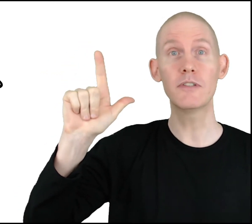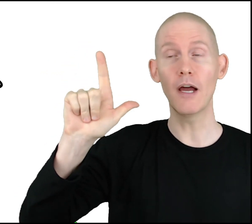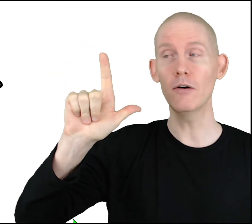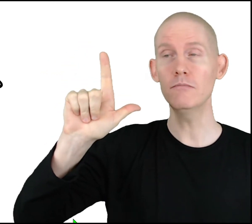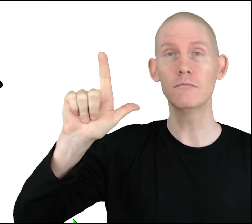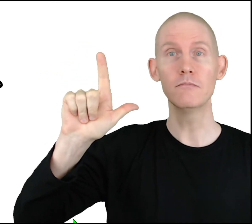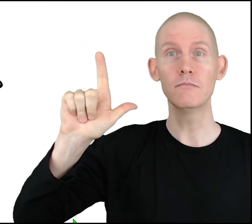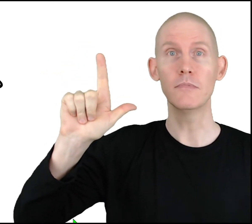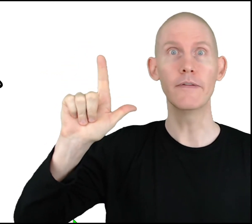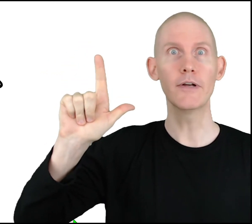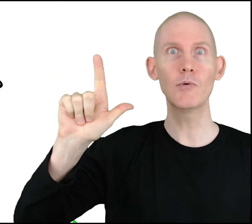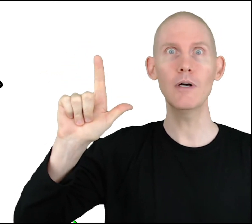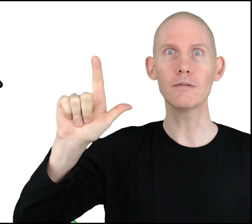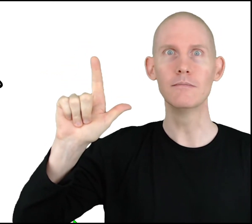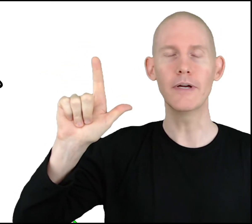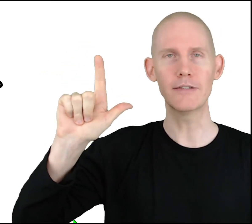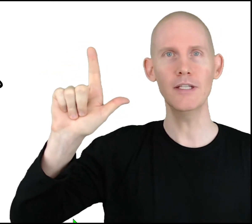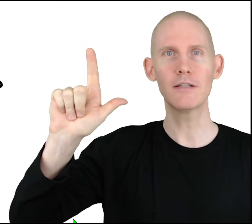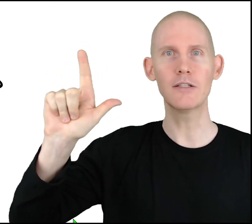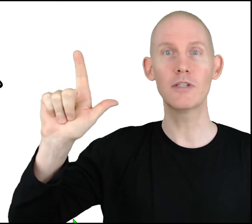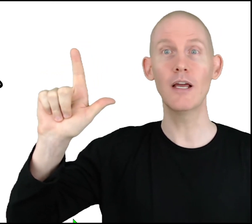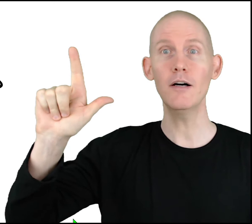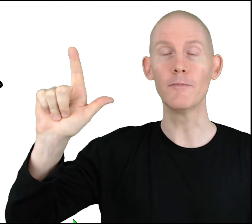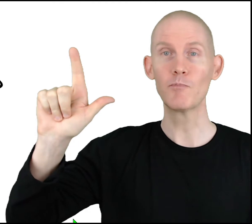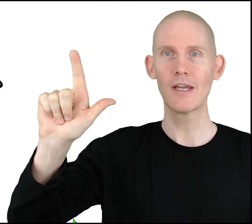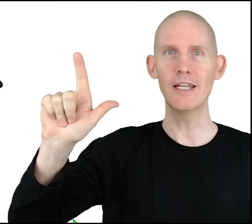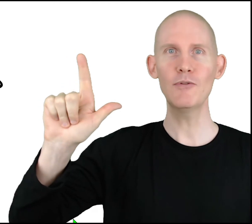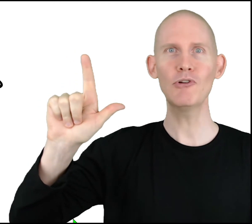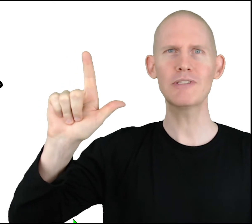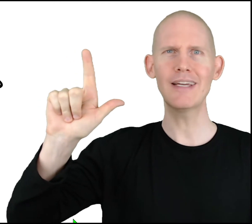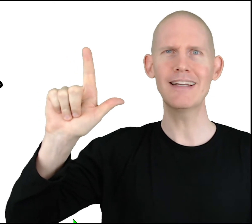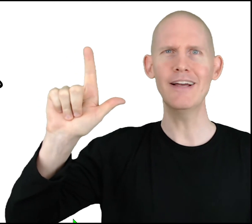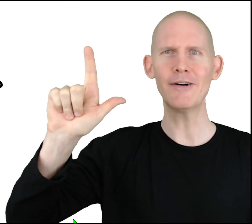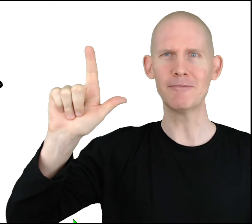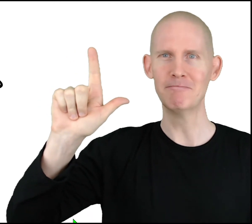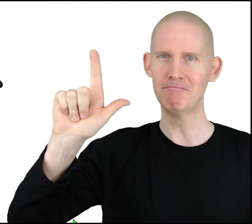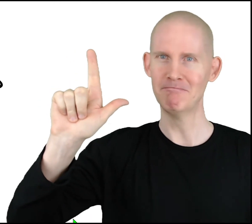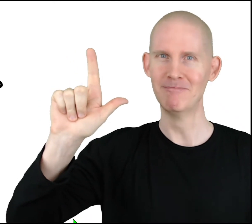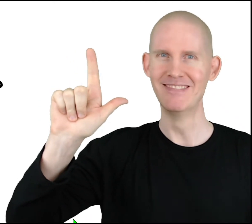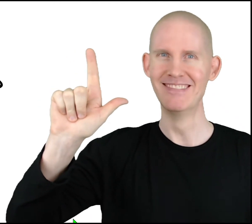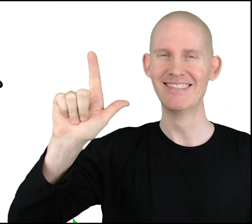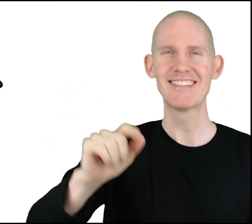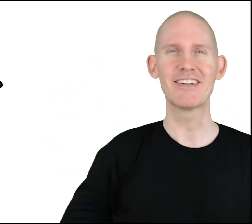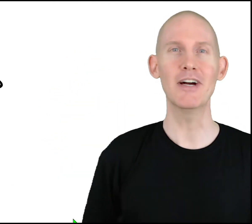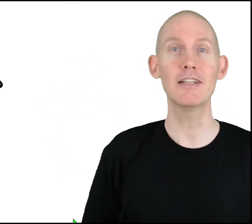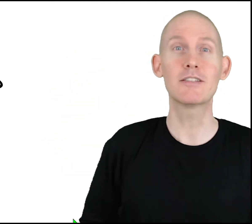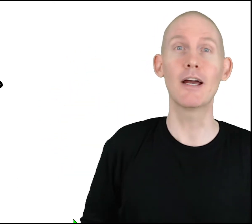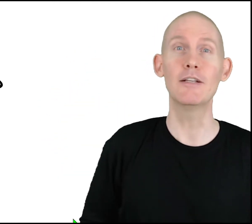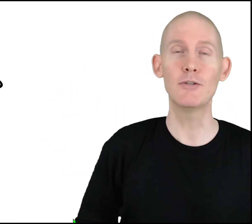down, and there you are. That's it. That's an L. It even looks like an L. All right, let's sign it 2